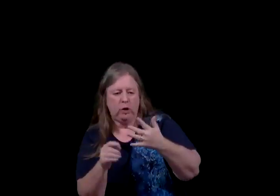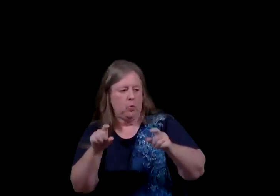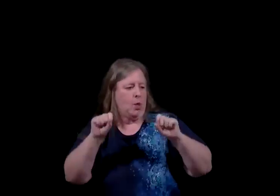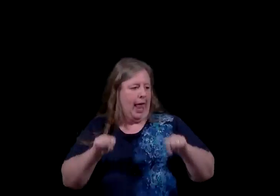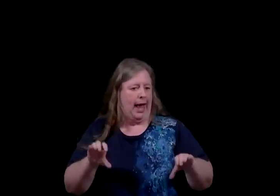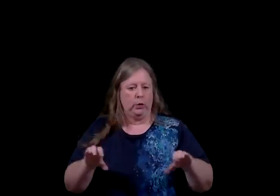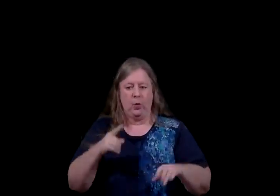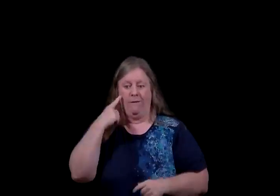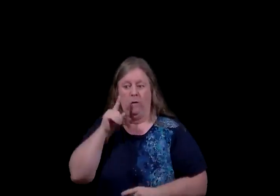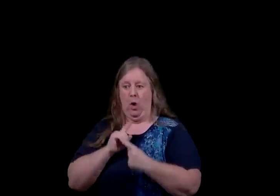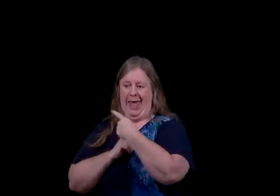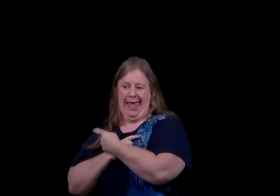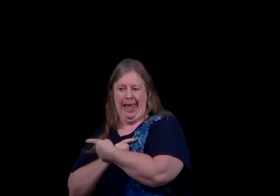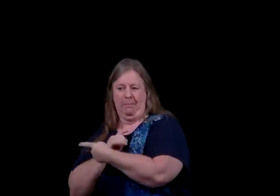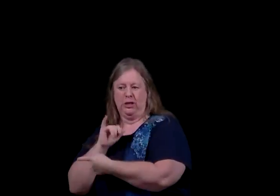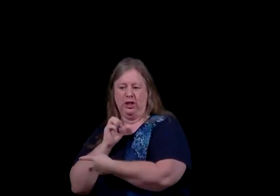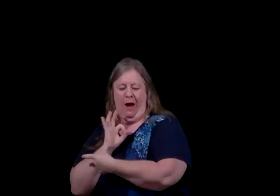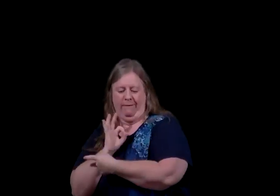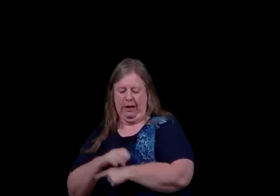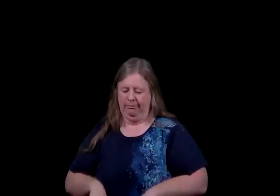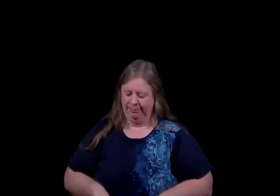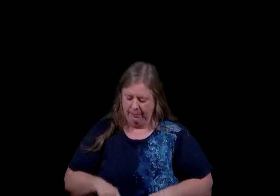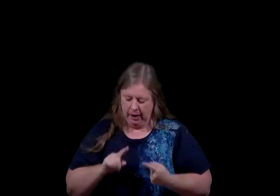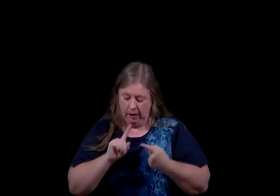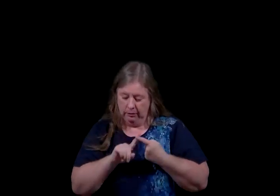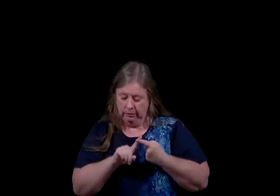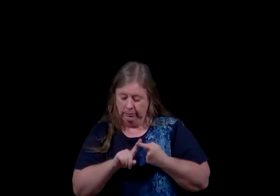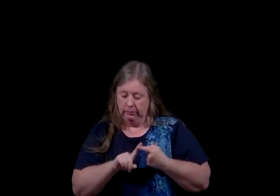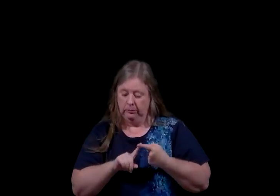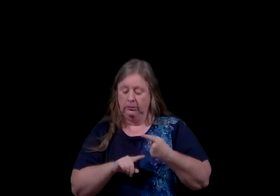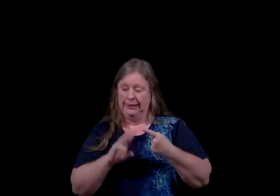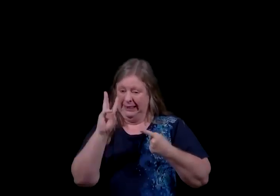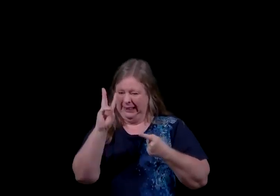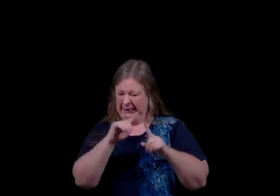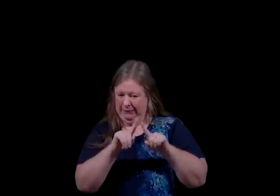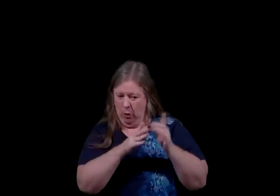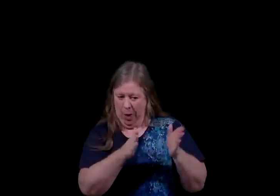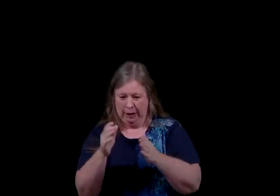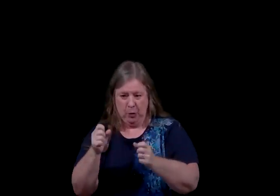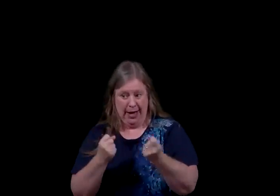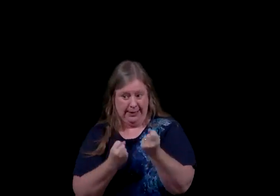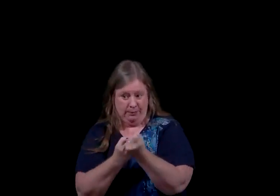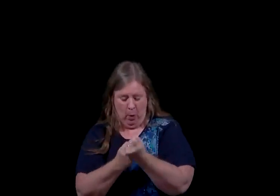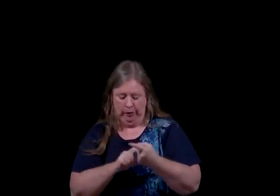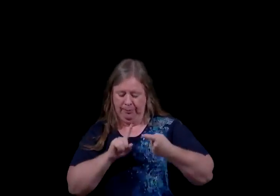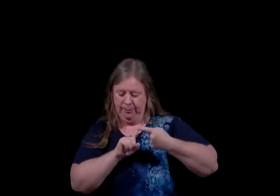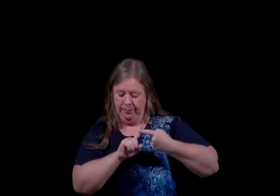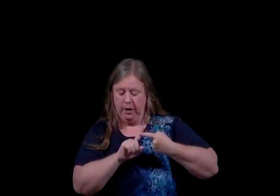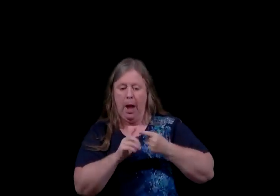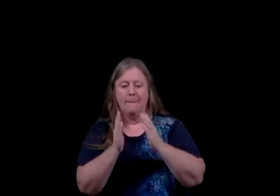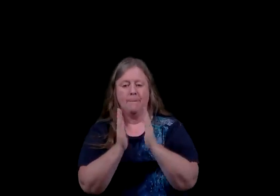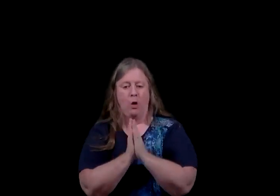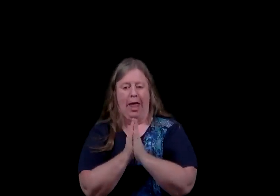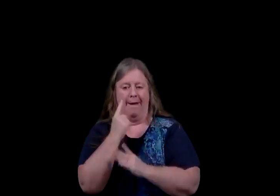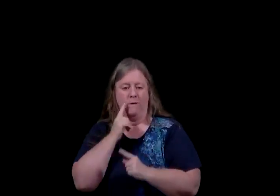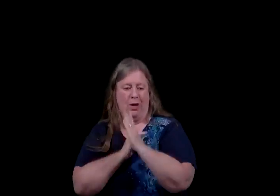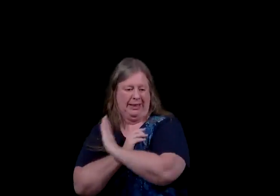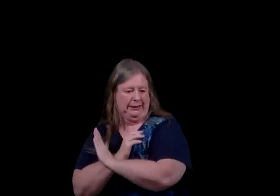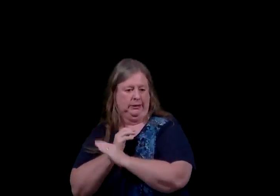So it's up to you how you want to show your appreciation to Jeff. There are six different ways you can pray